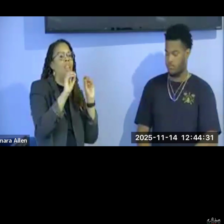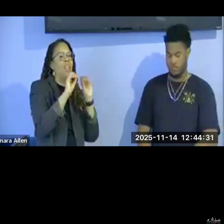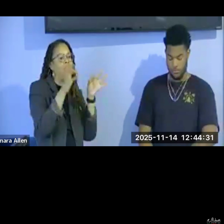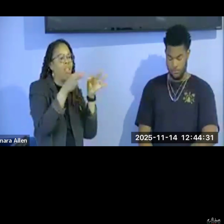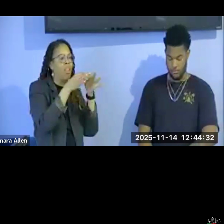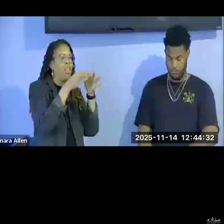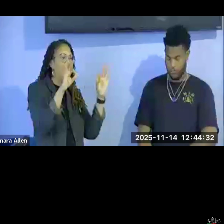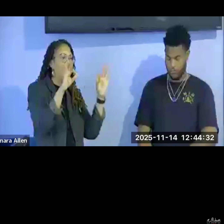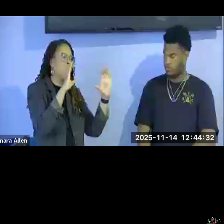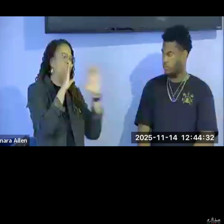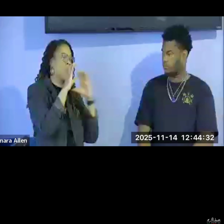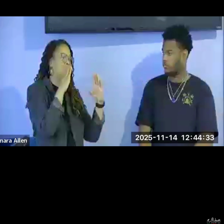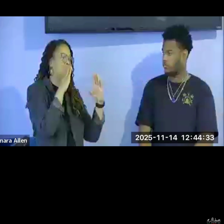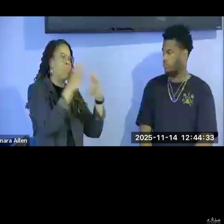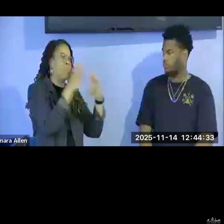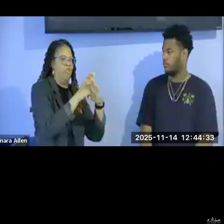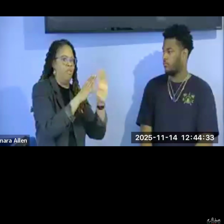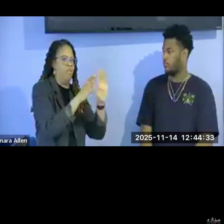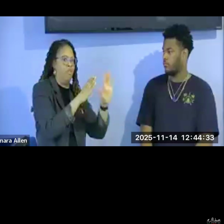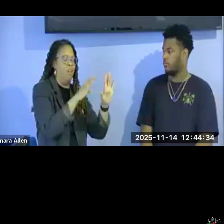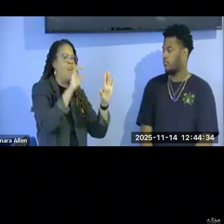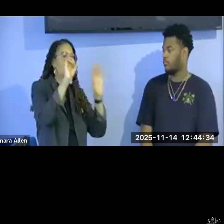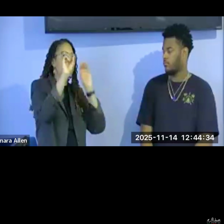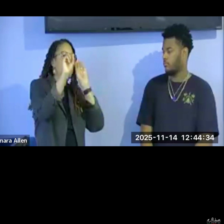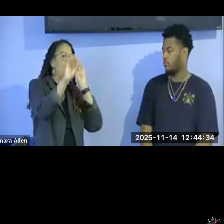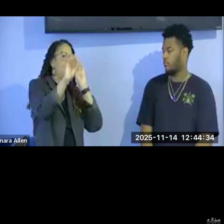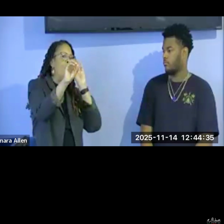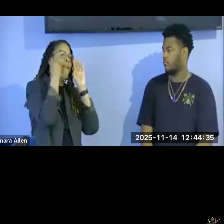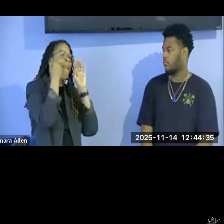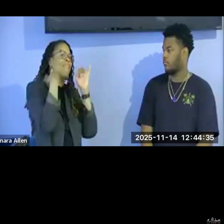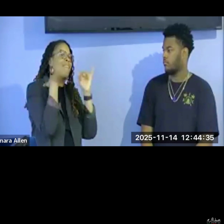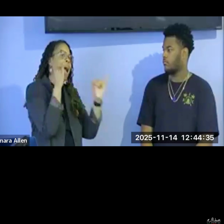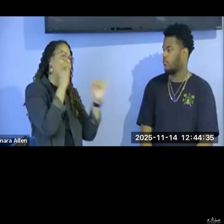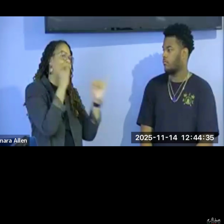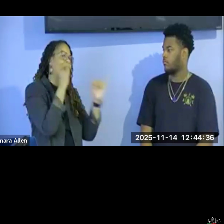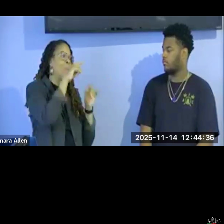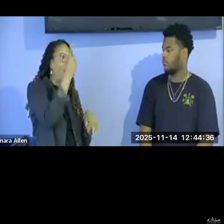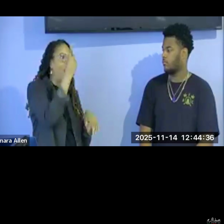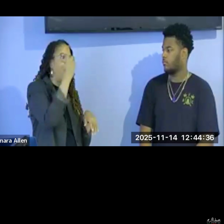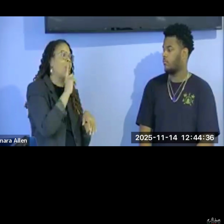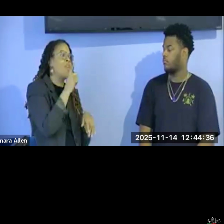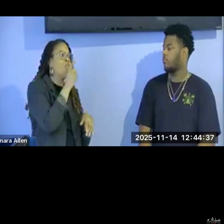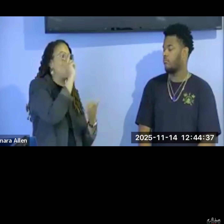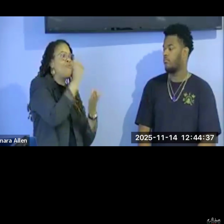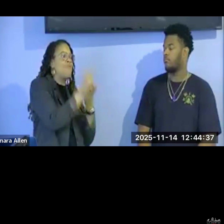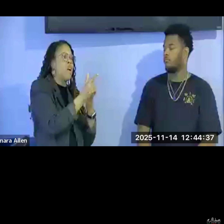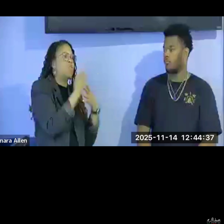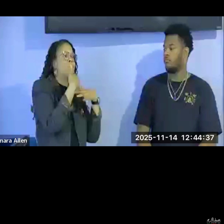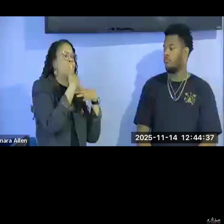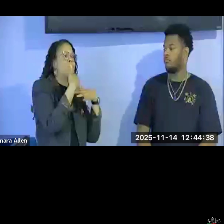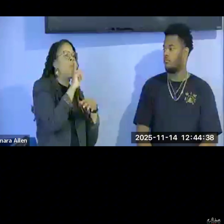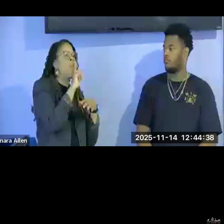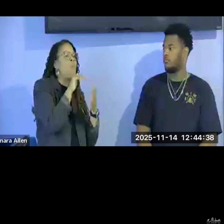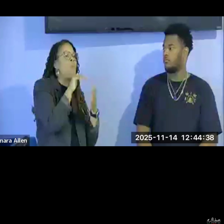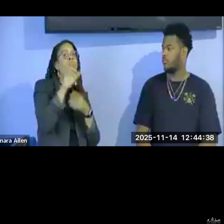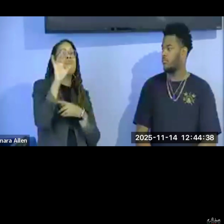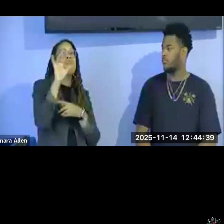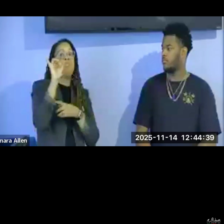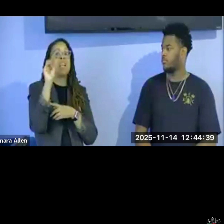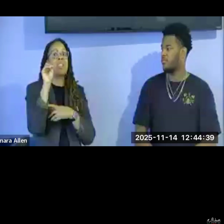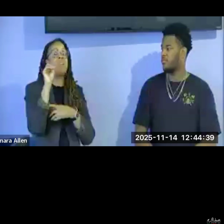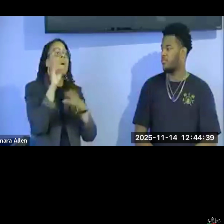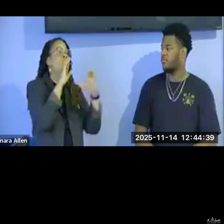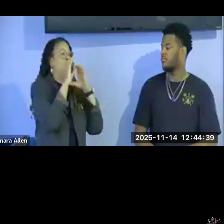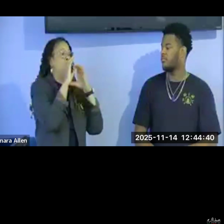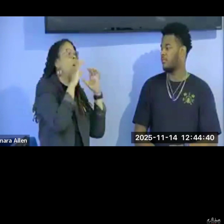oftentimes not only is racism an issue there, there's also a challenge in accessing full